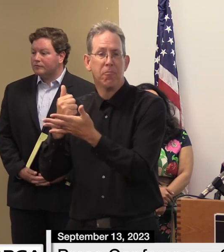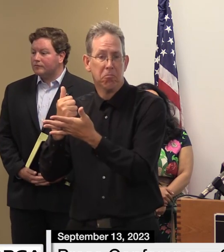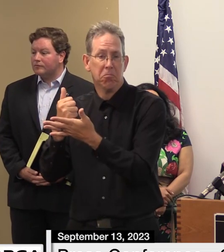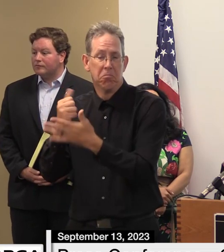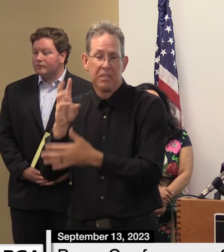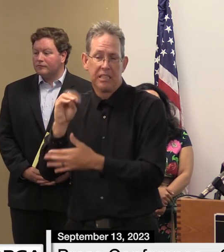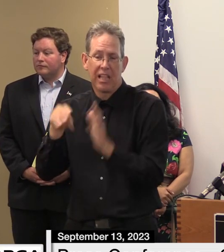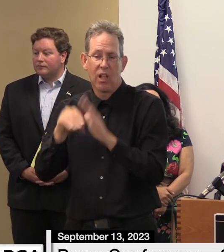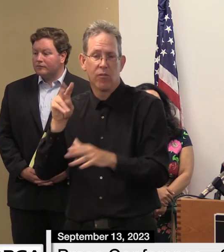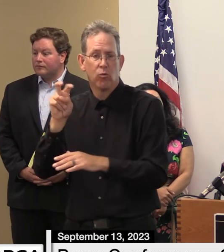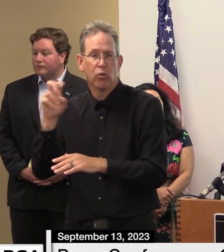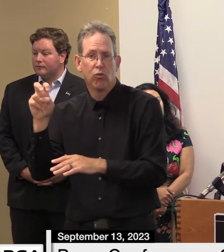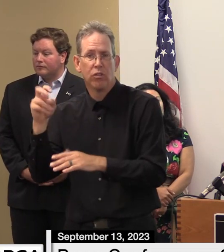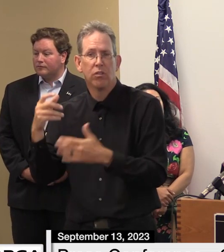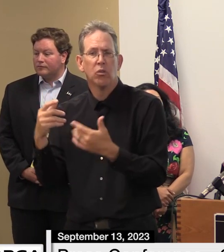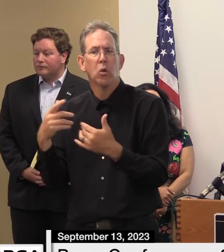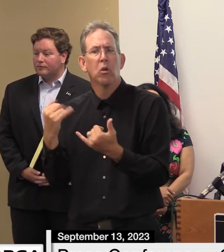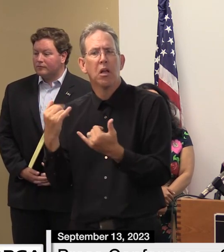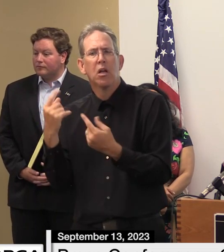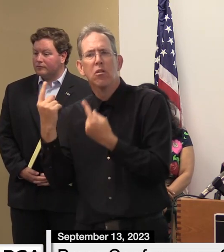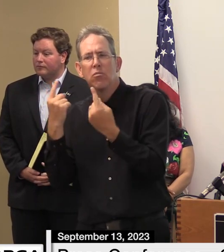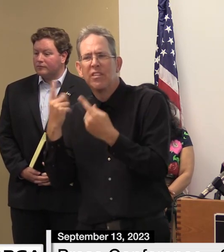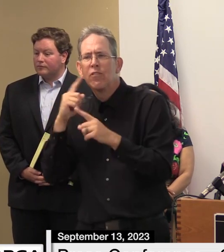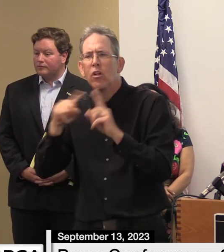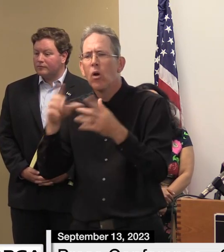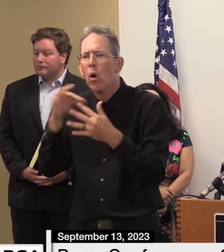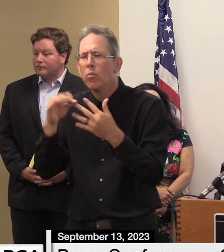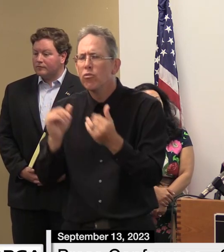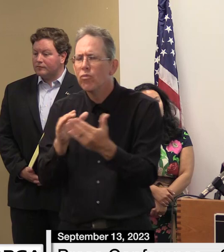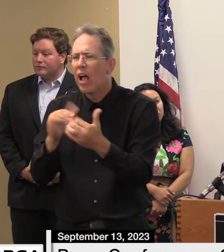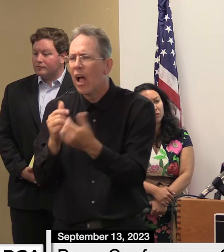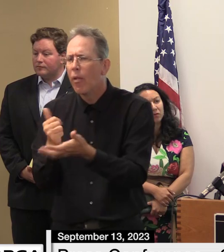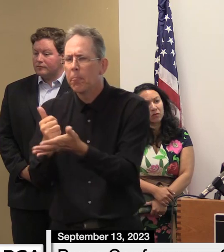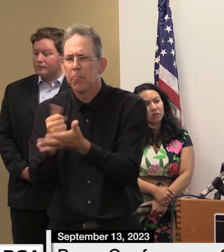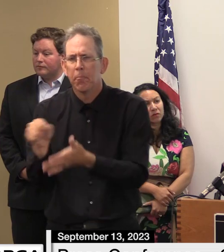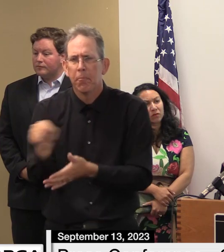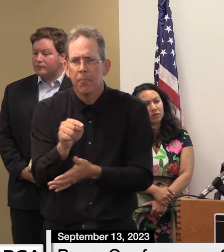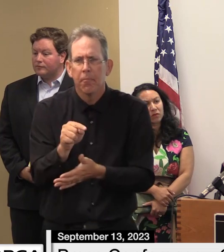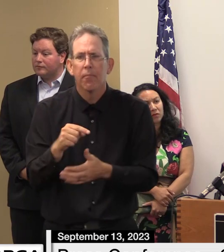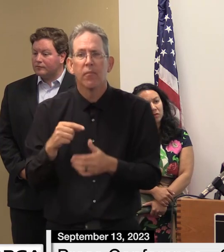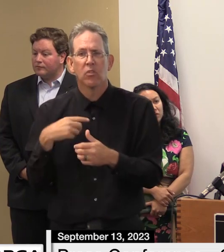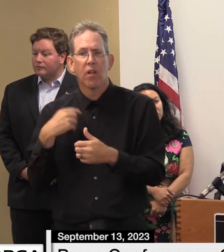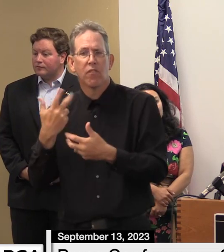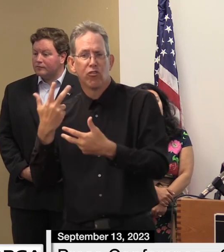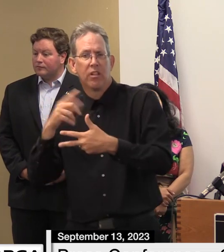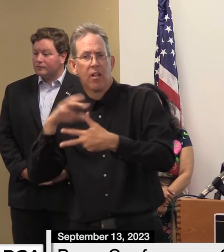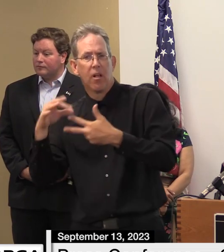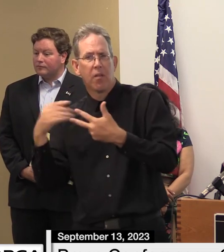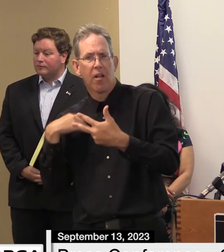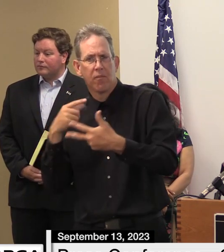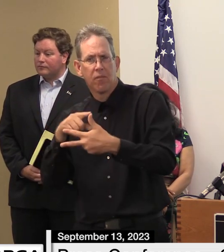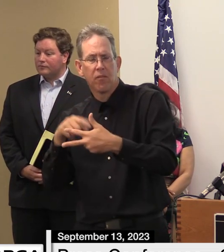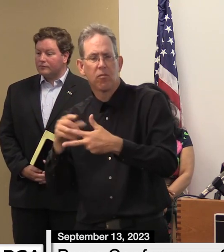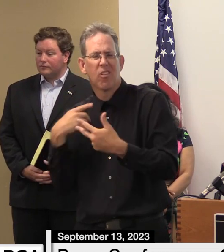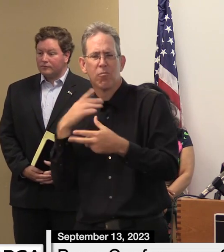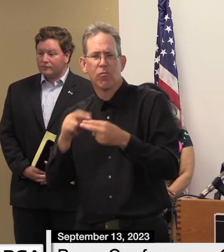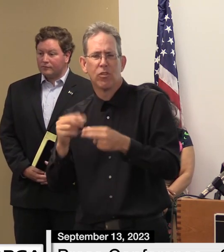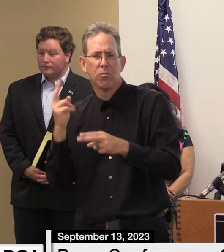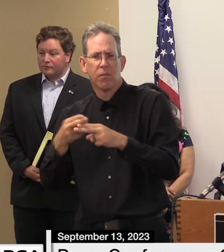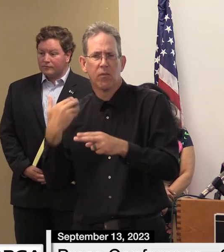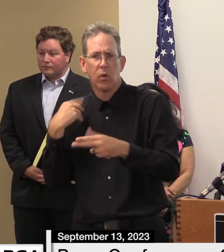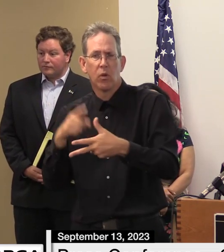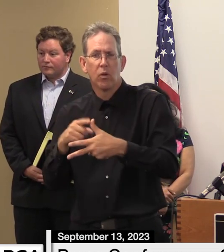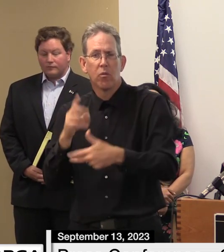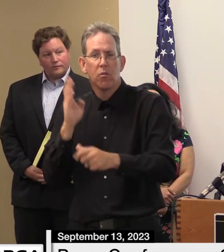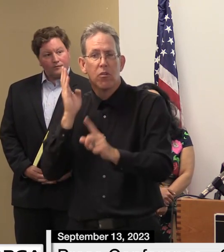so we're looking at different options. And as we discussed previously, there are three different options that we're looking at. One is